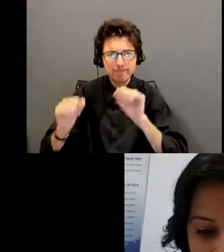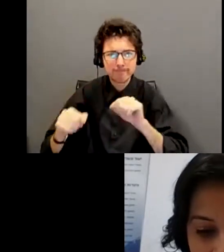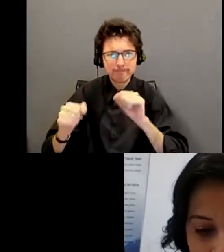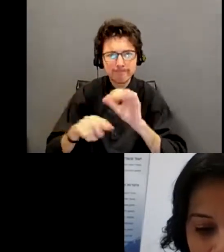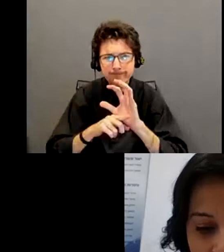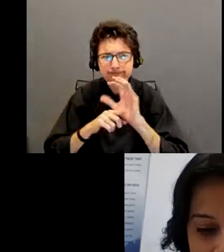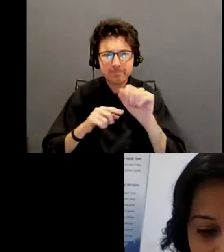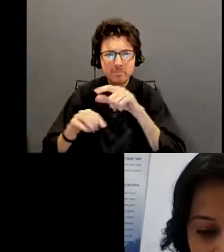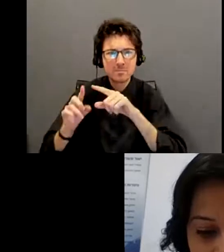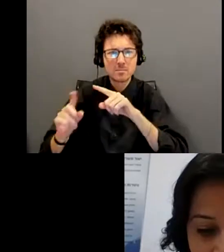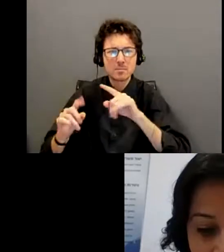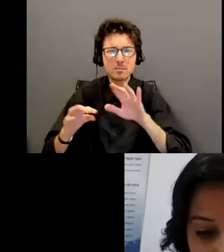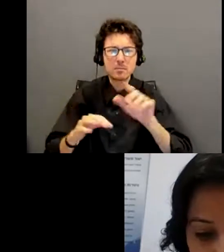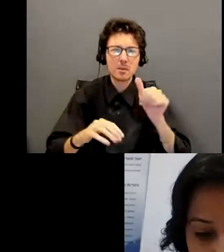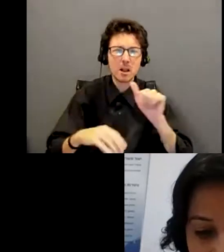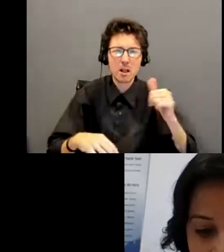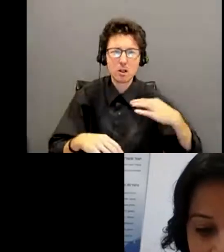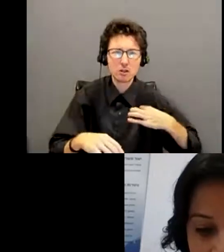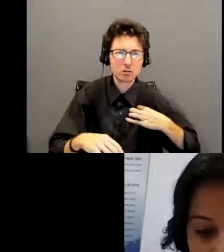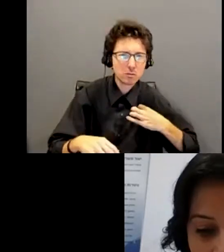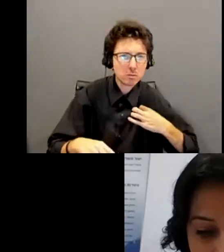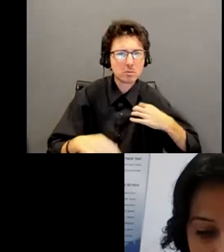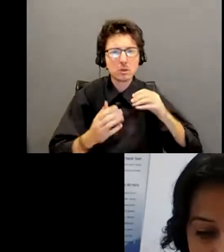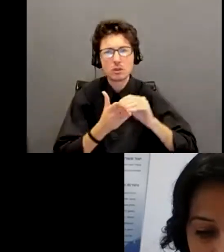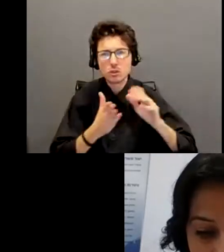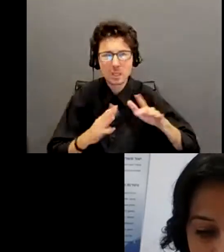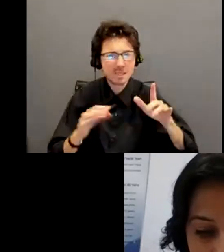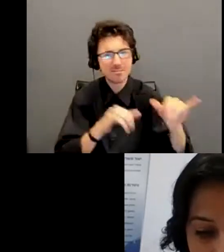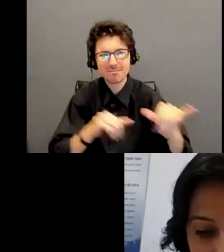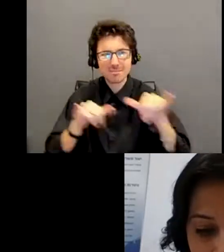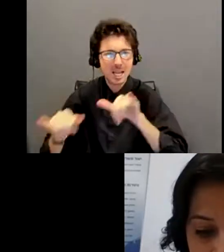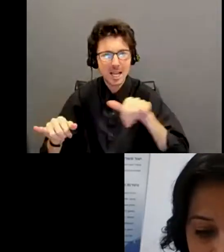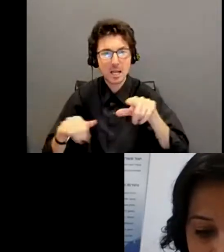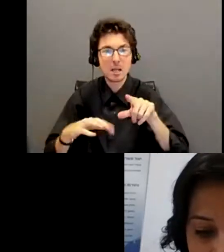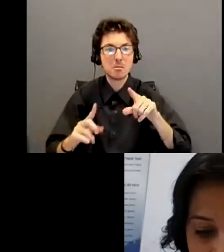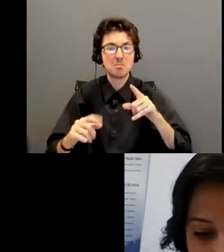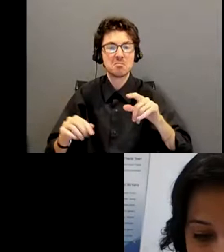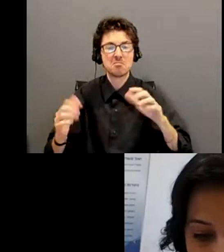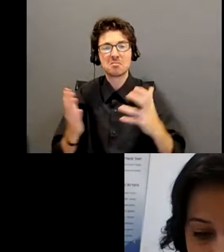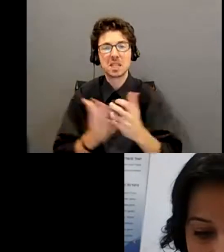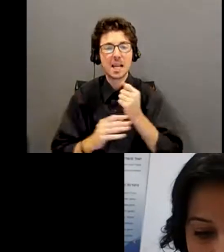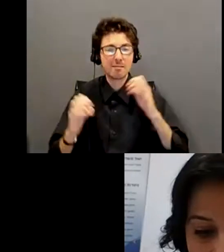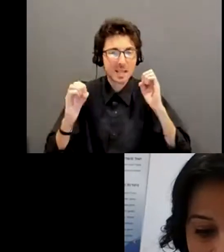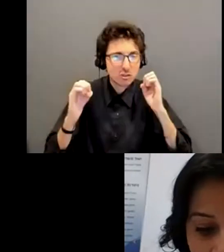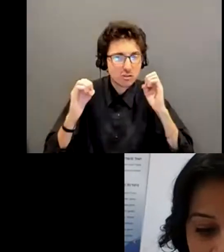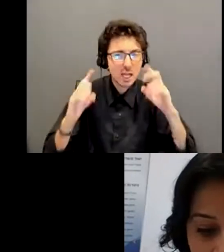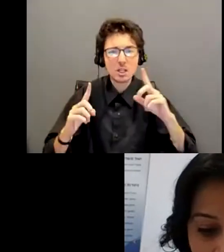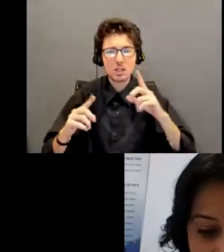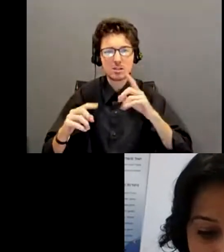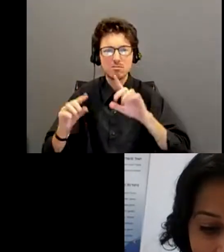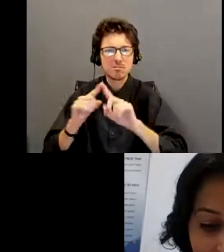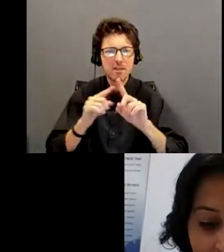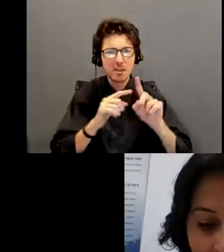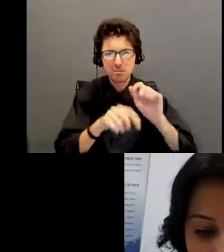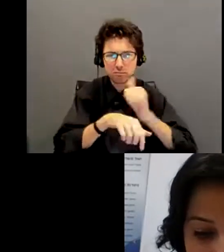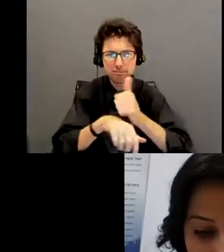education, through the establishment of a network that they are members of, and where most of the means of life are available in order to